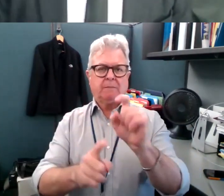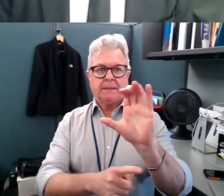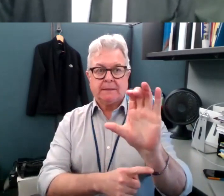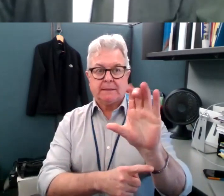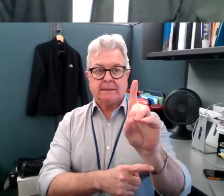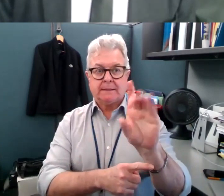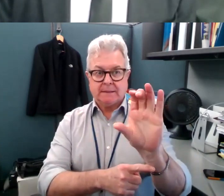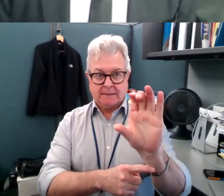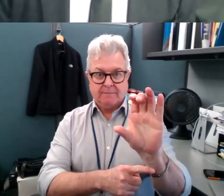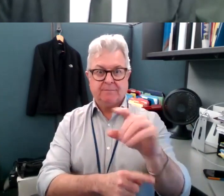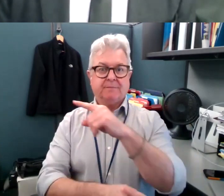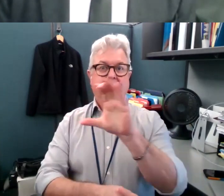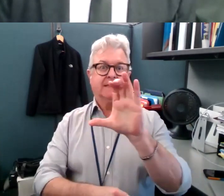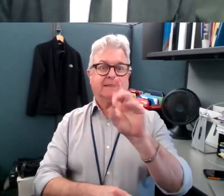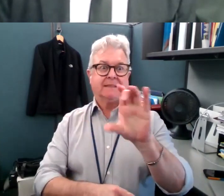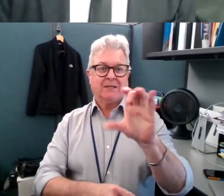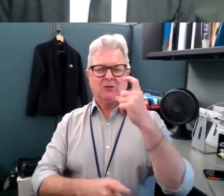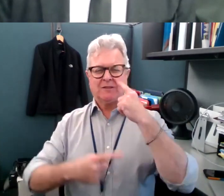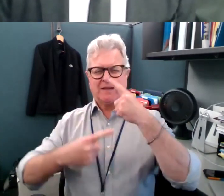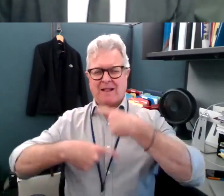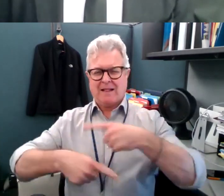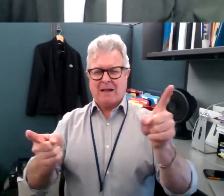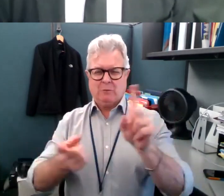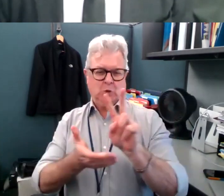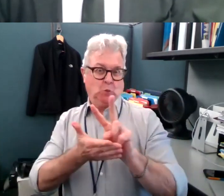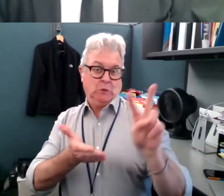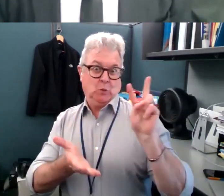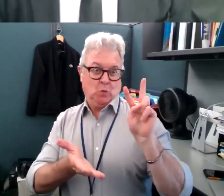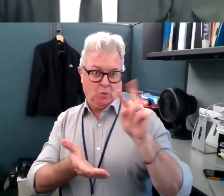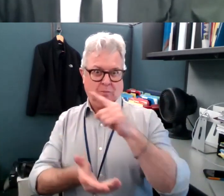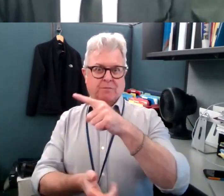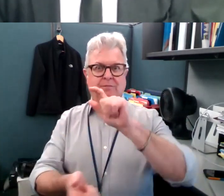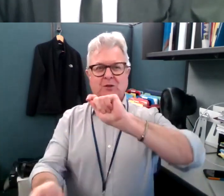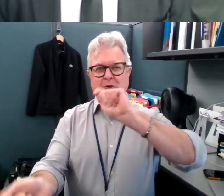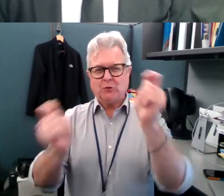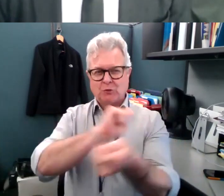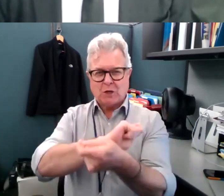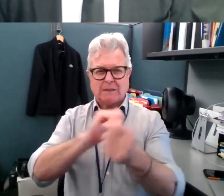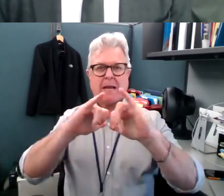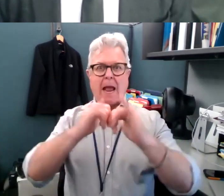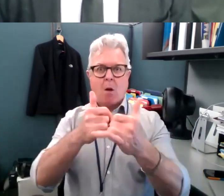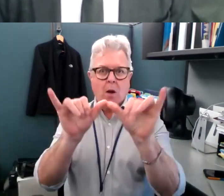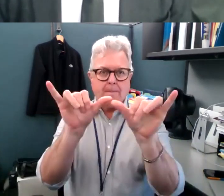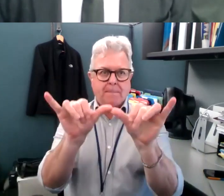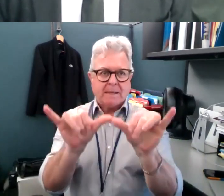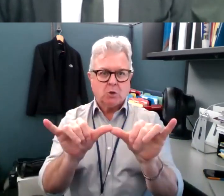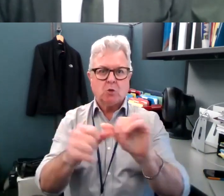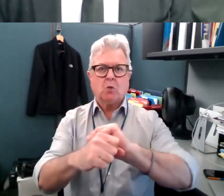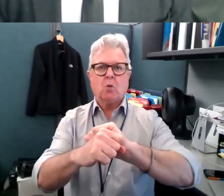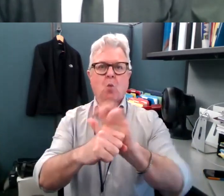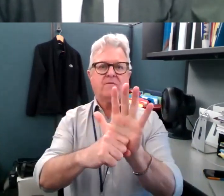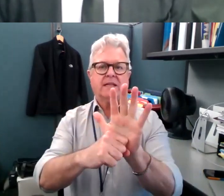public, I don't know if you've seen the news, but the CDC, they just announced 2 weeks ago that they have